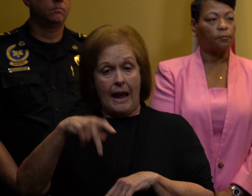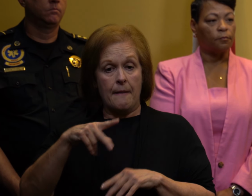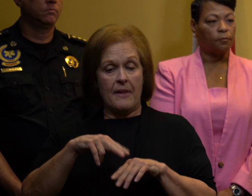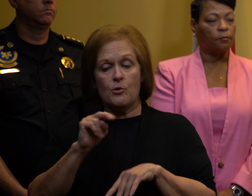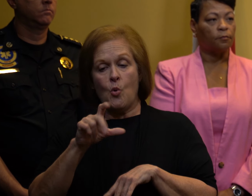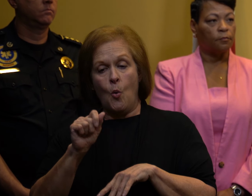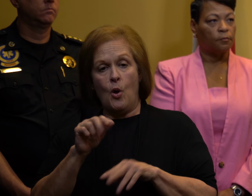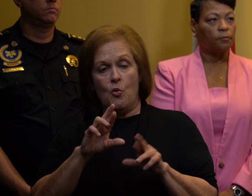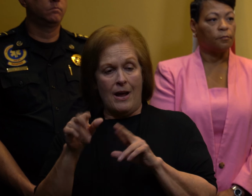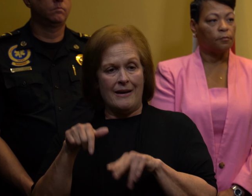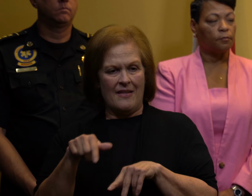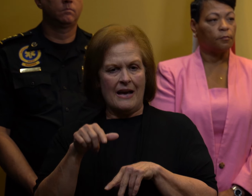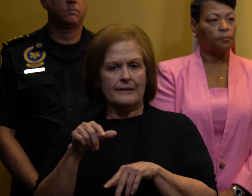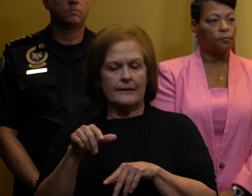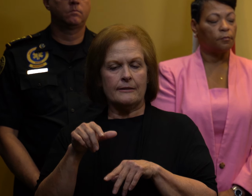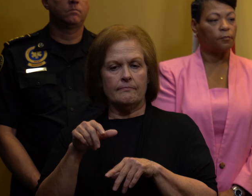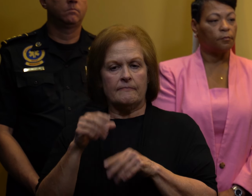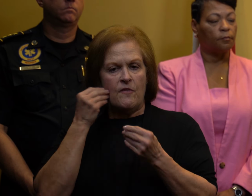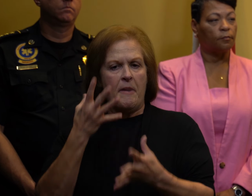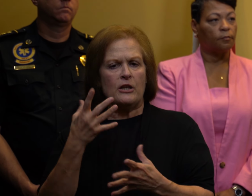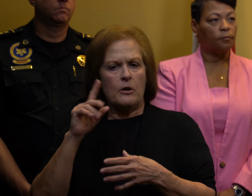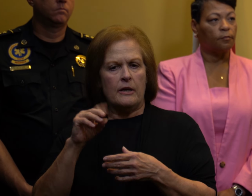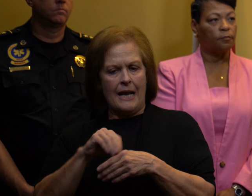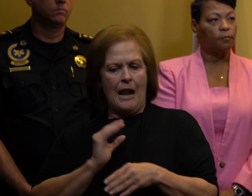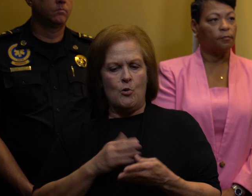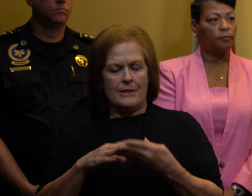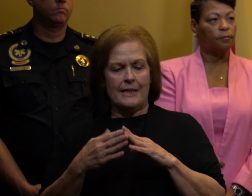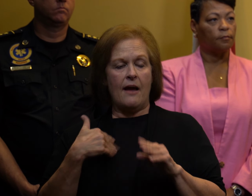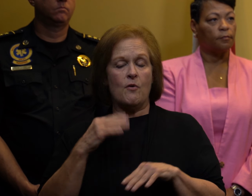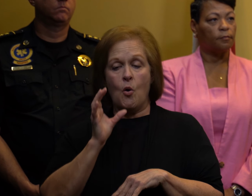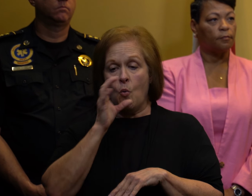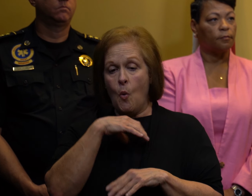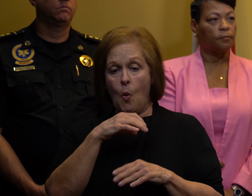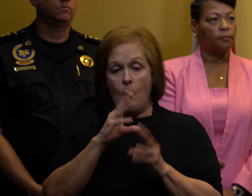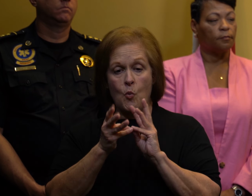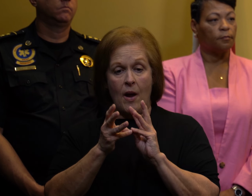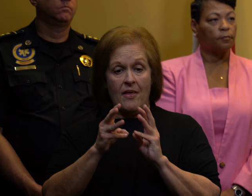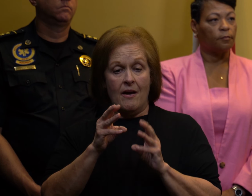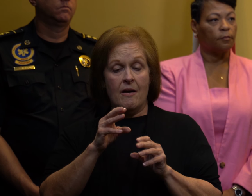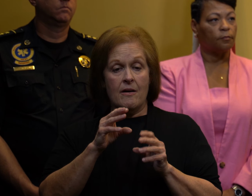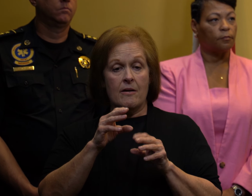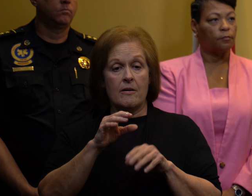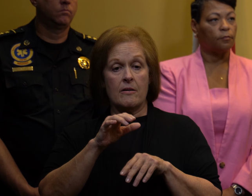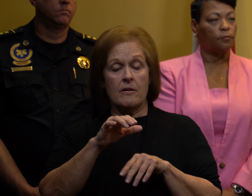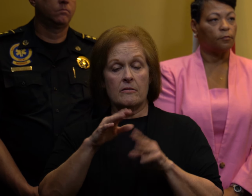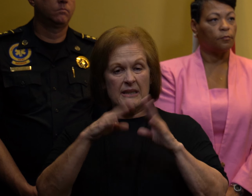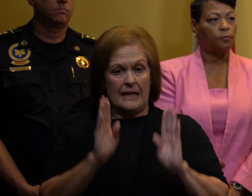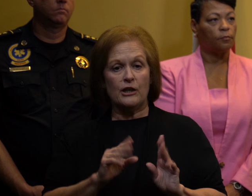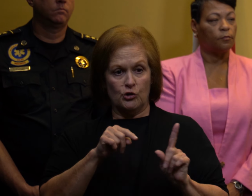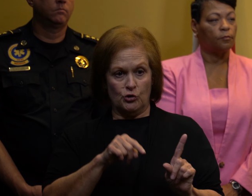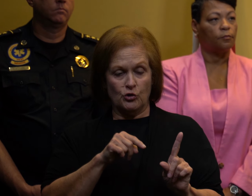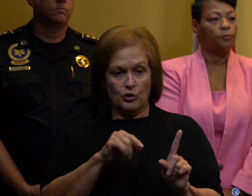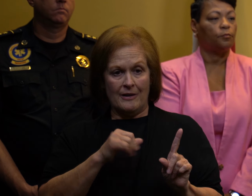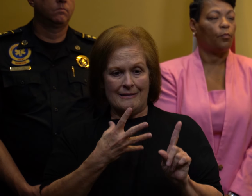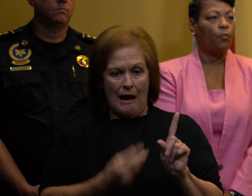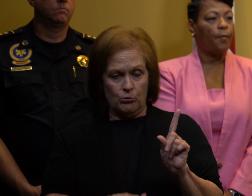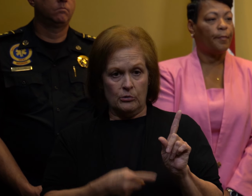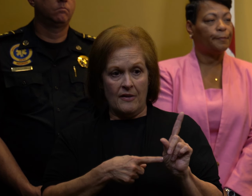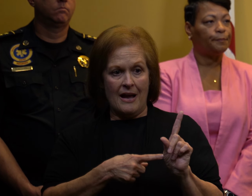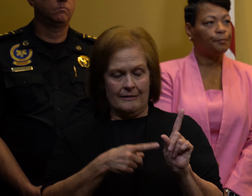our system of weather stations around the city. We have one weather station in Gentilly at engine 12 that is out. Our vendor